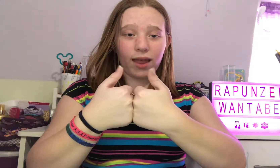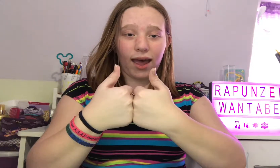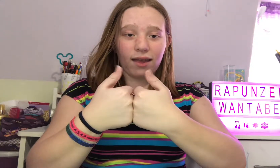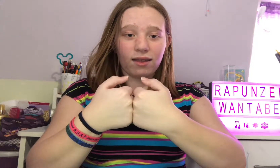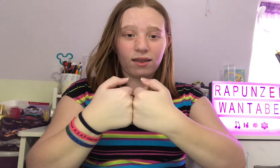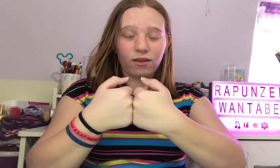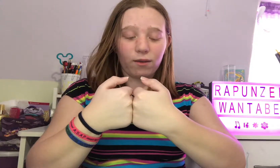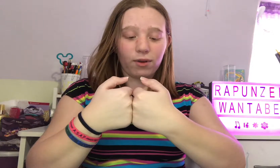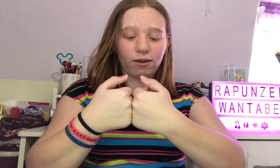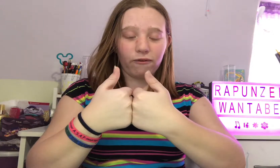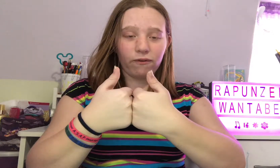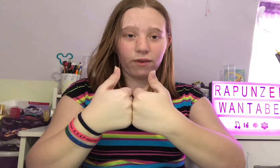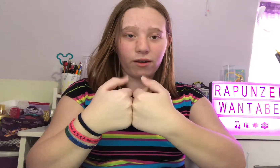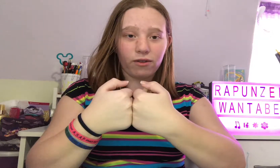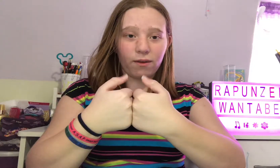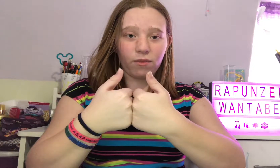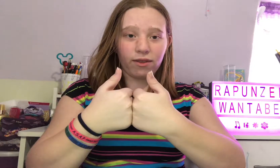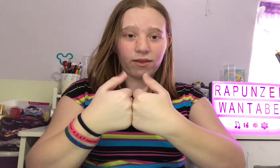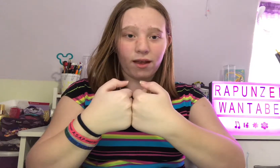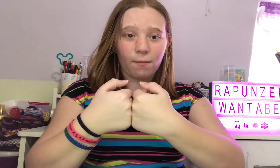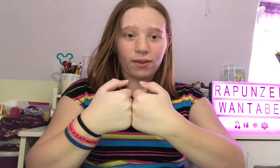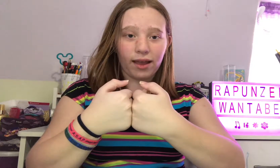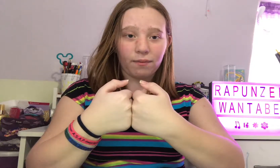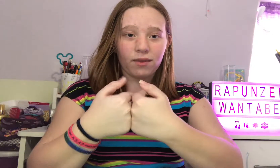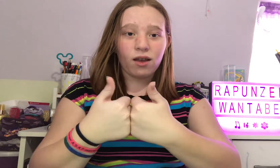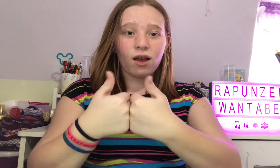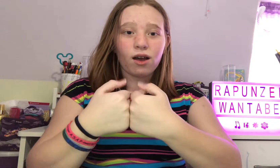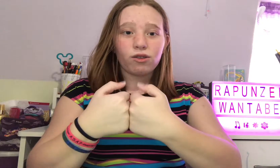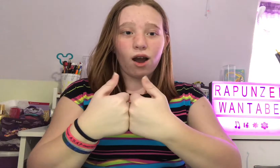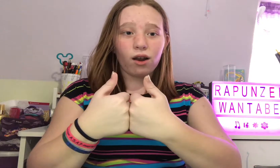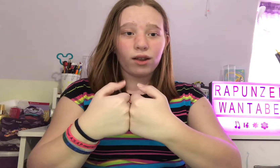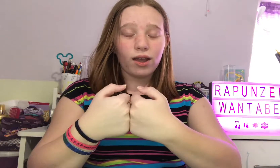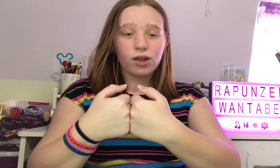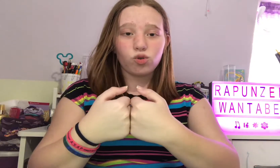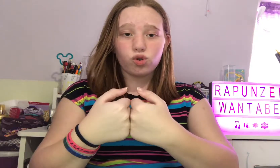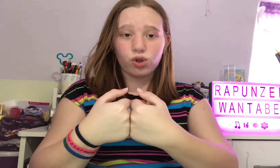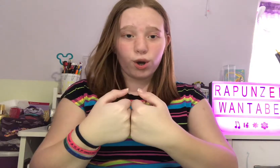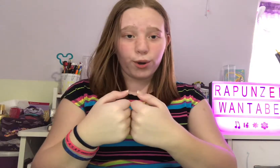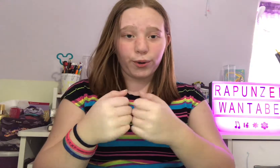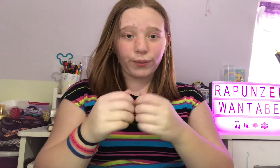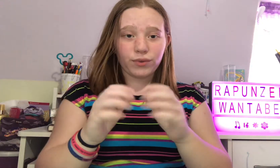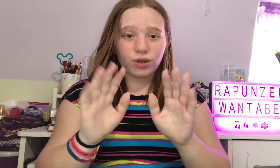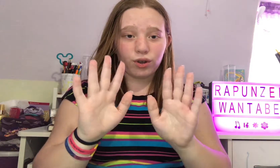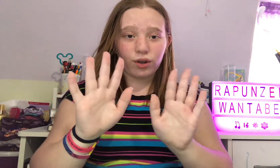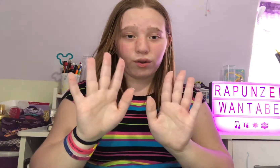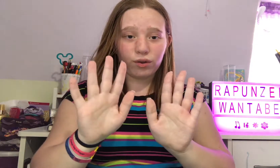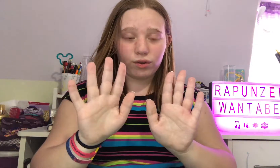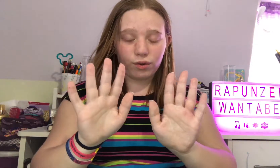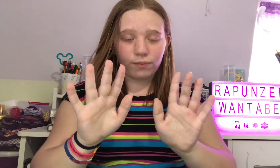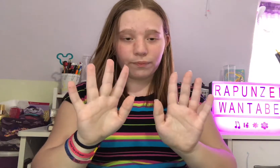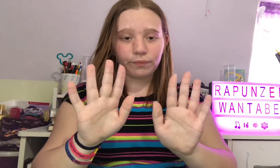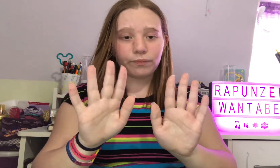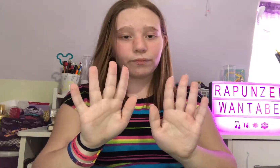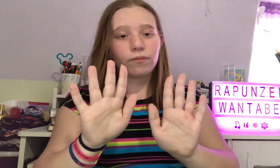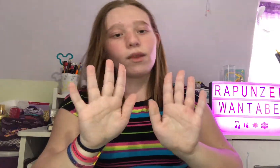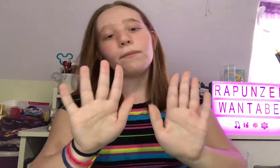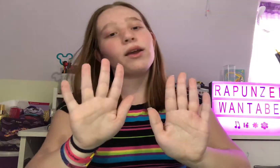that. So you put your thumbs up and down. Darling, don't. So you'll